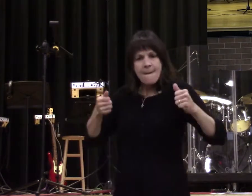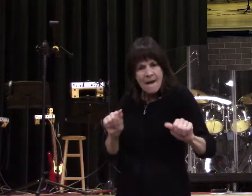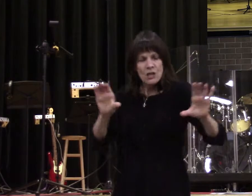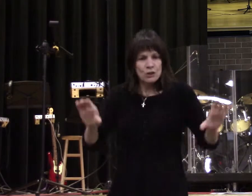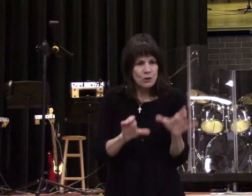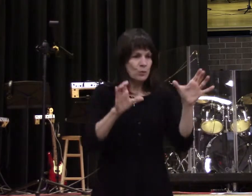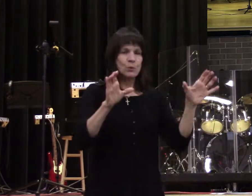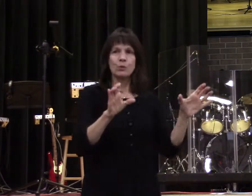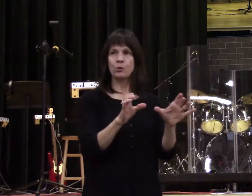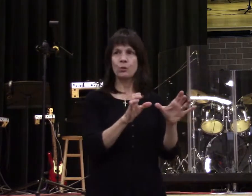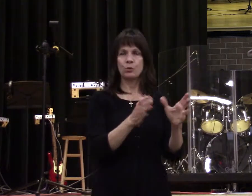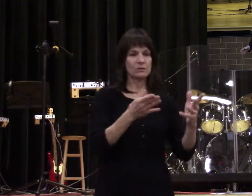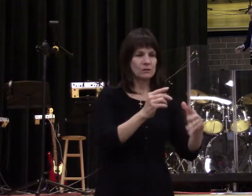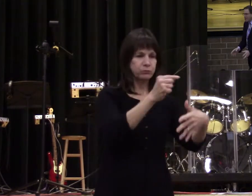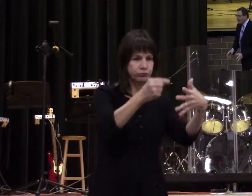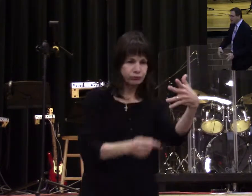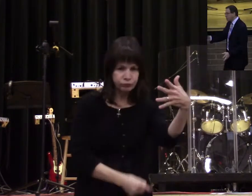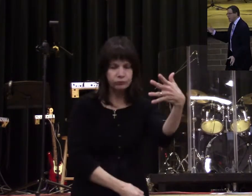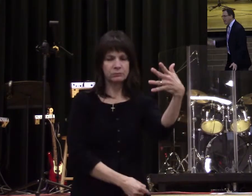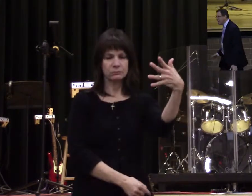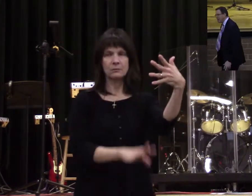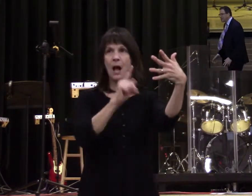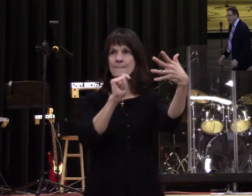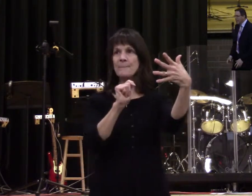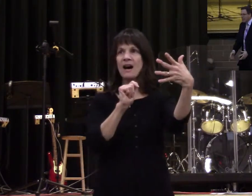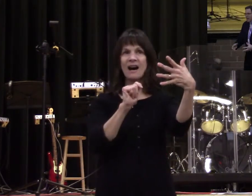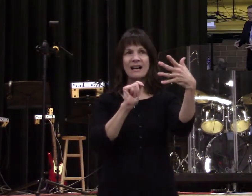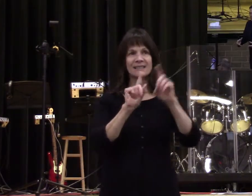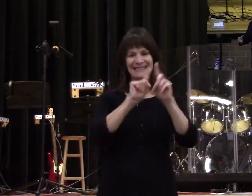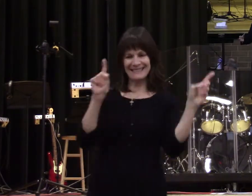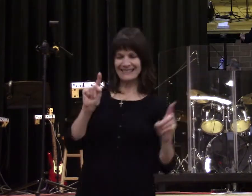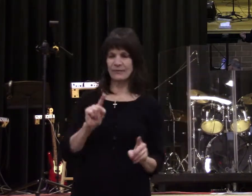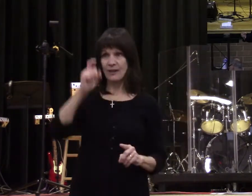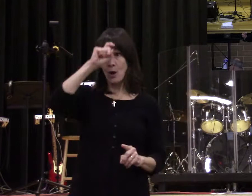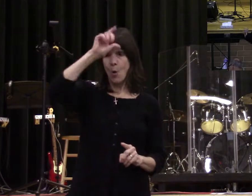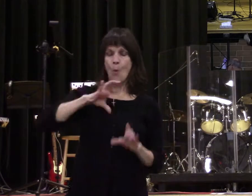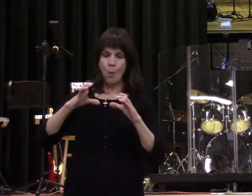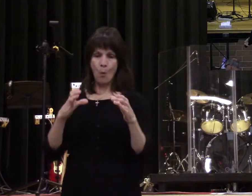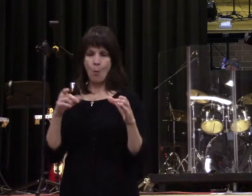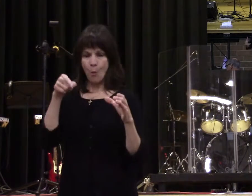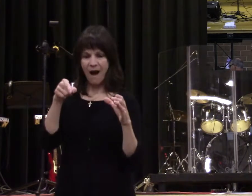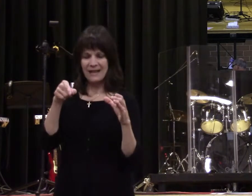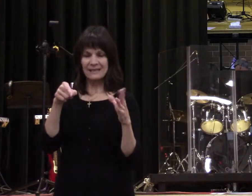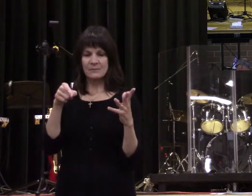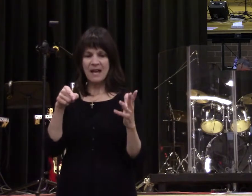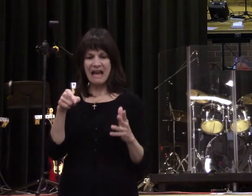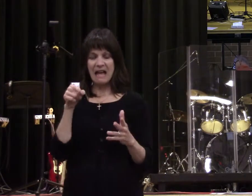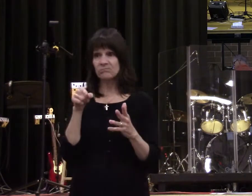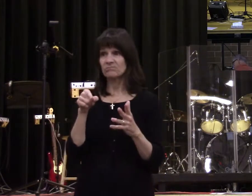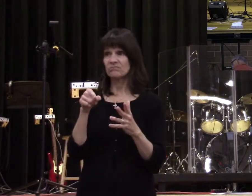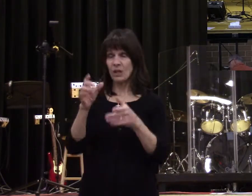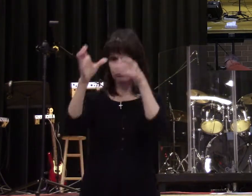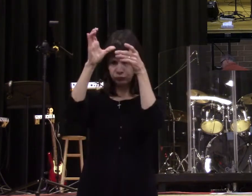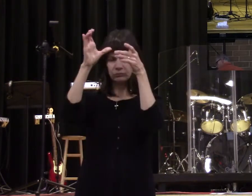and creativity into their worship. They didn't just pick any gifts. They studied and they figured out what would be